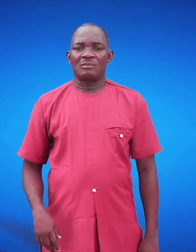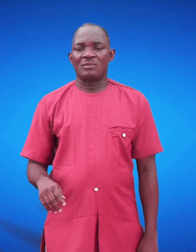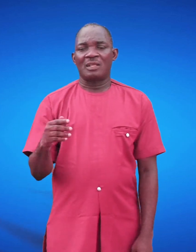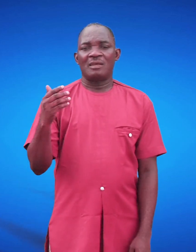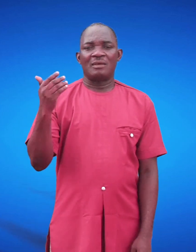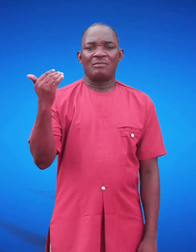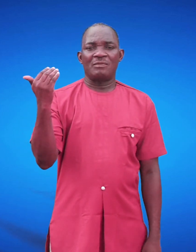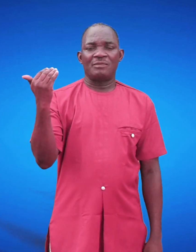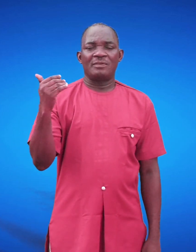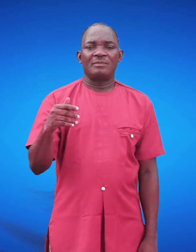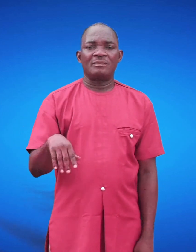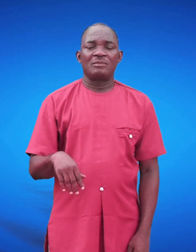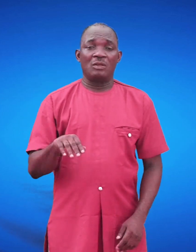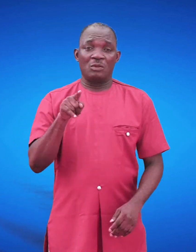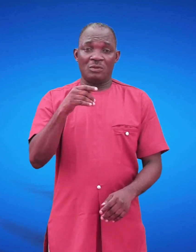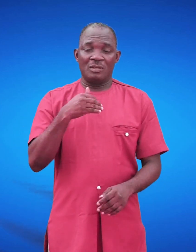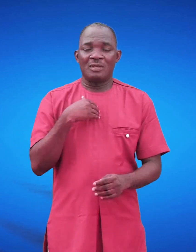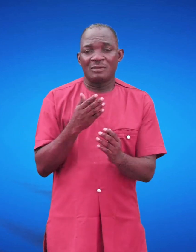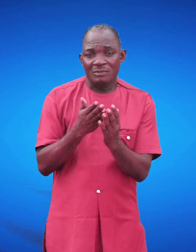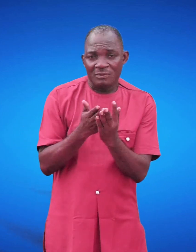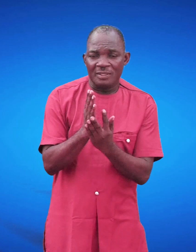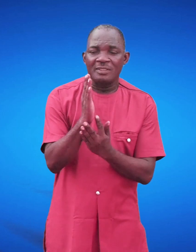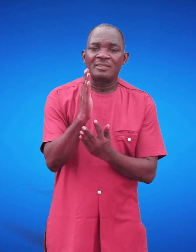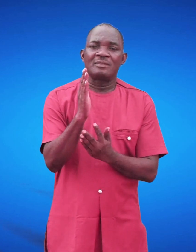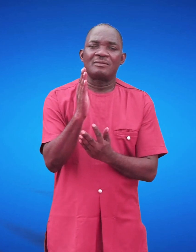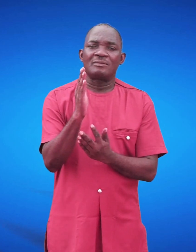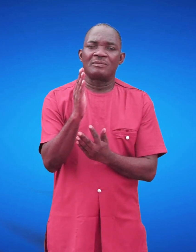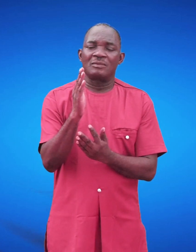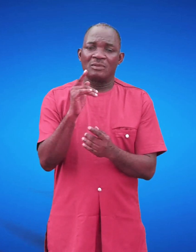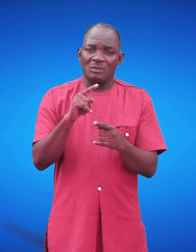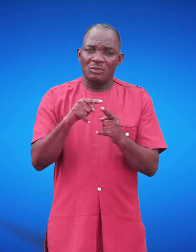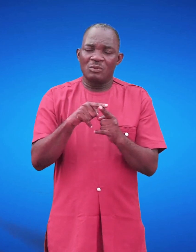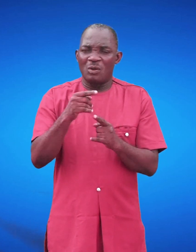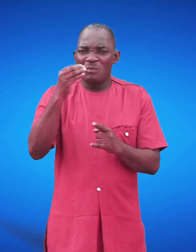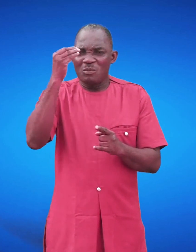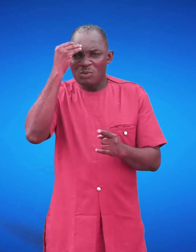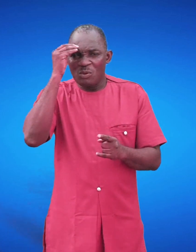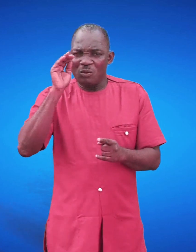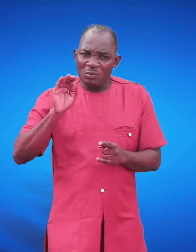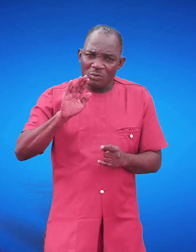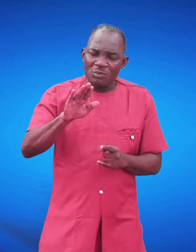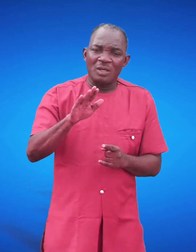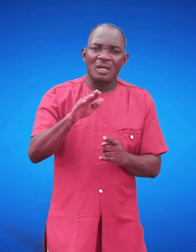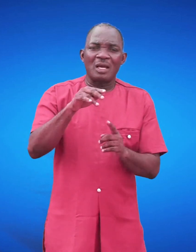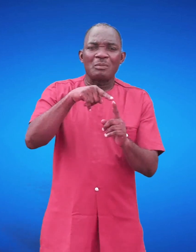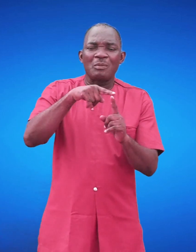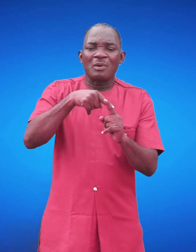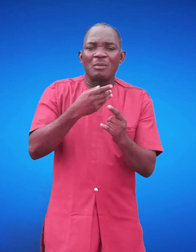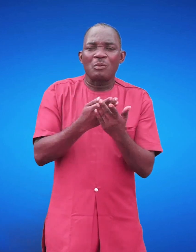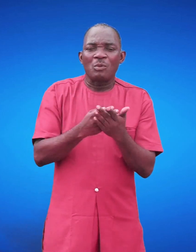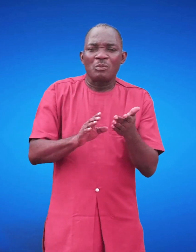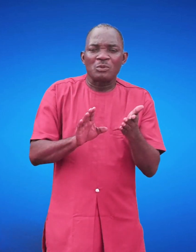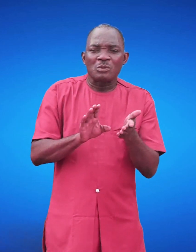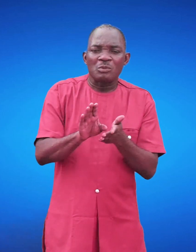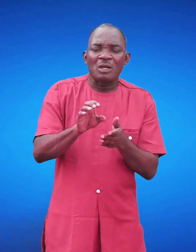15. You have the right to know your monthly grant value on